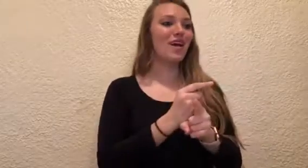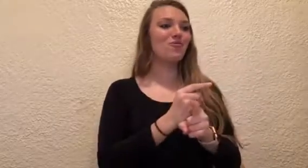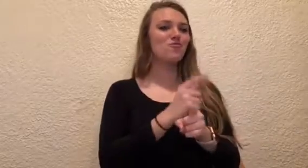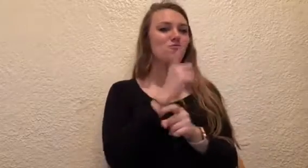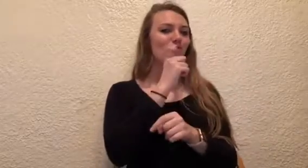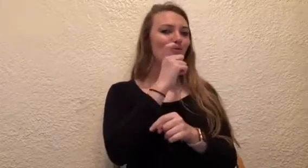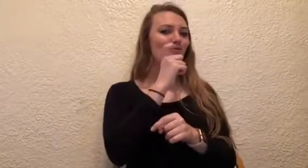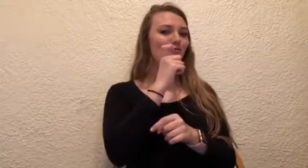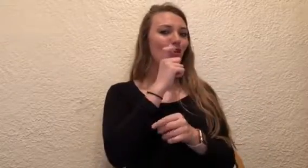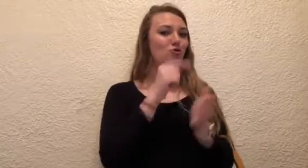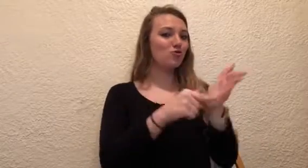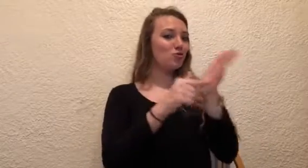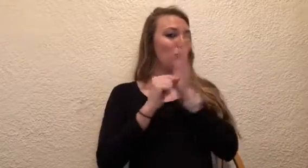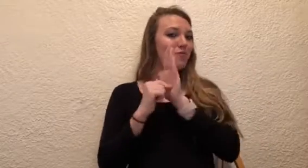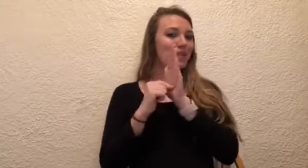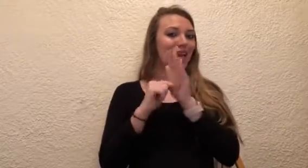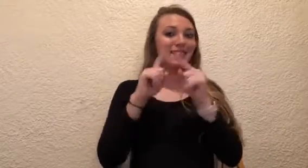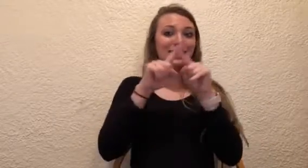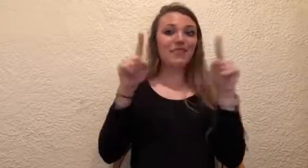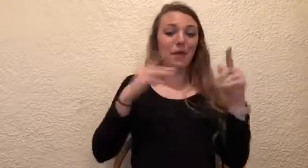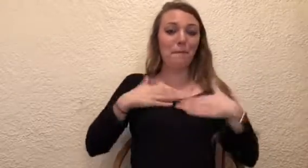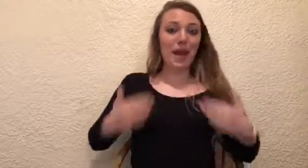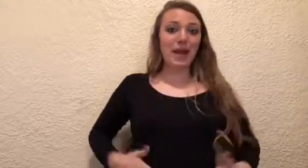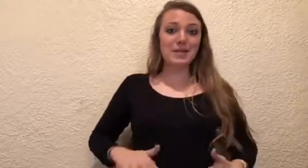body part is? Okay, Isabel.